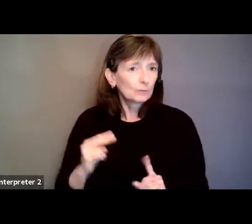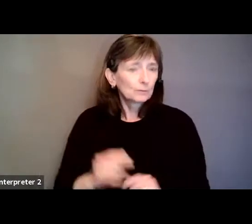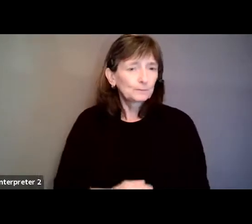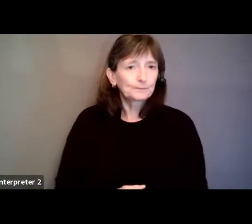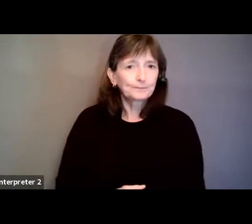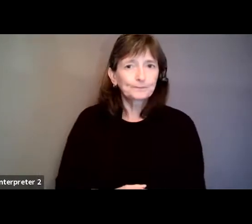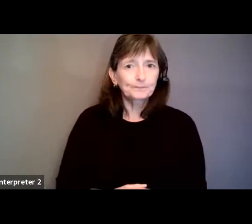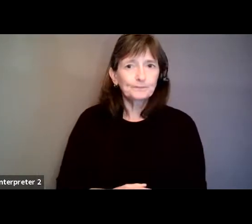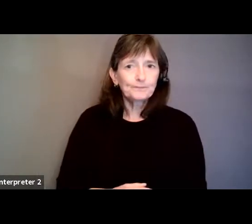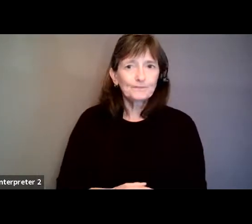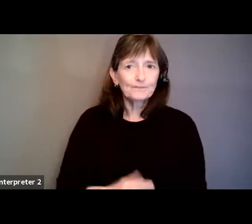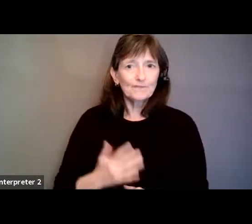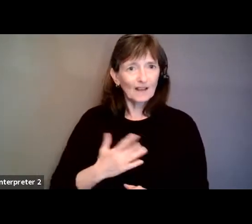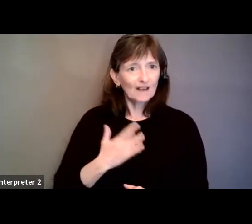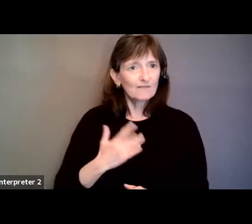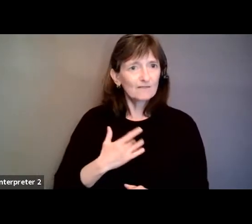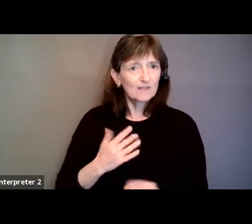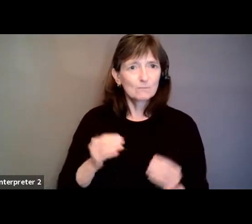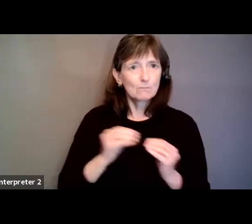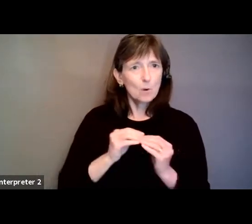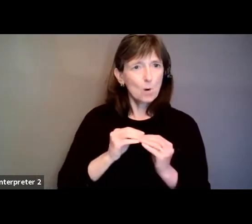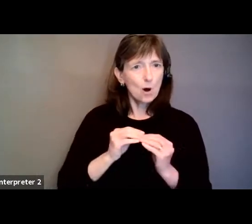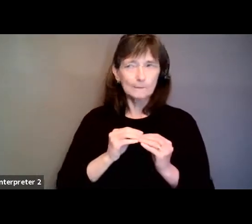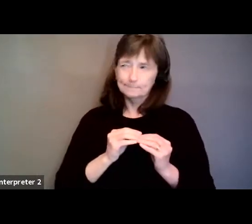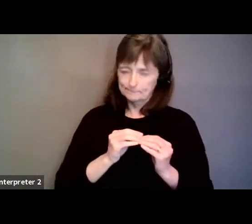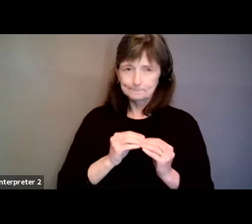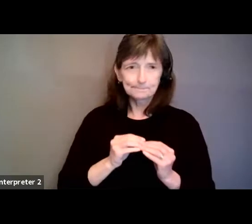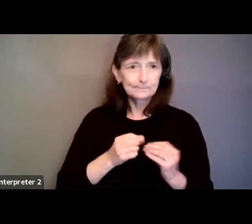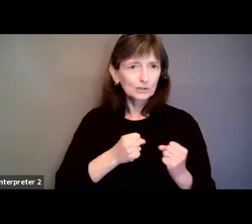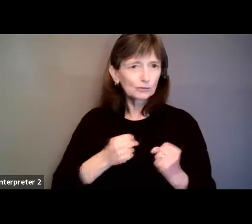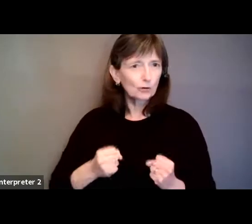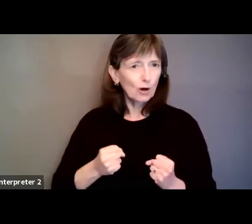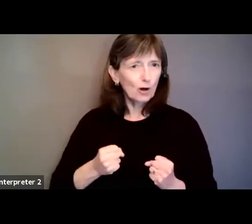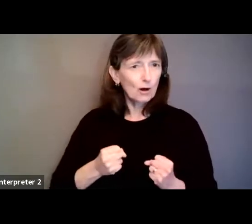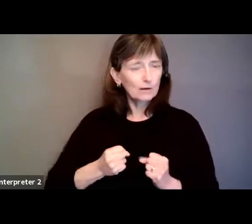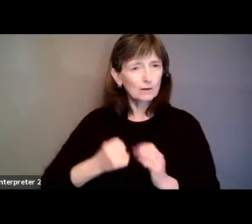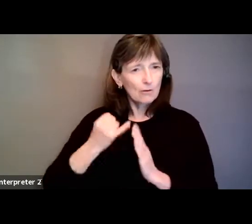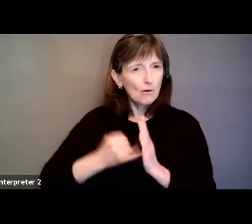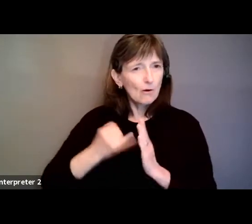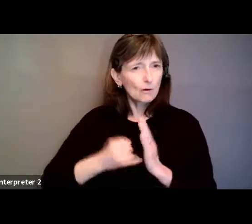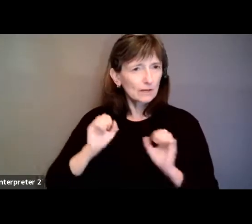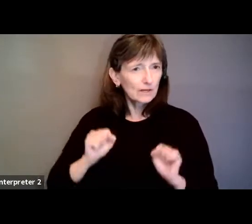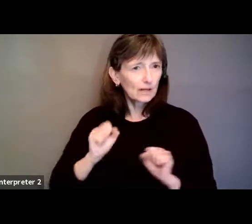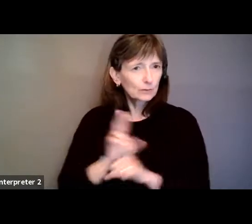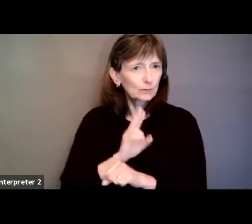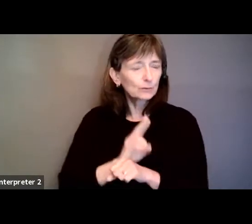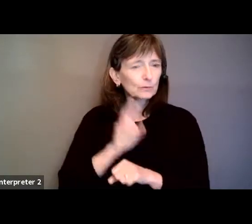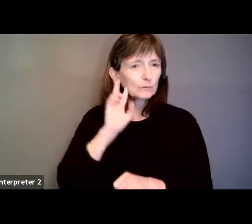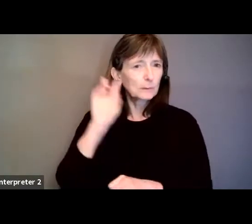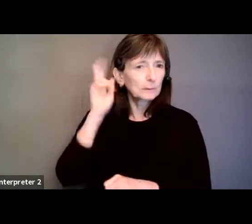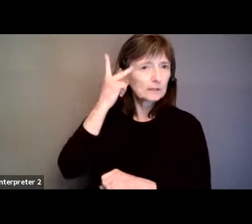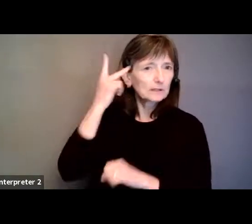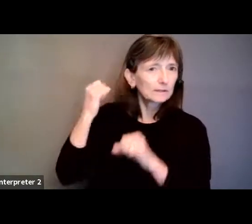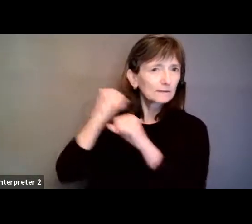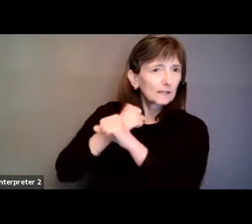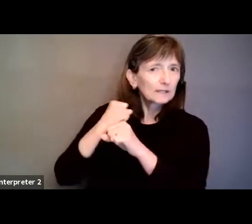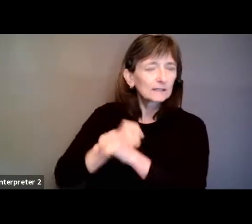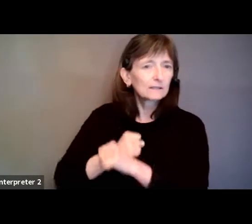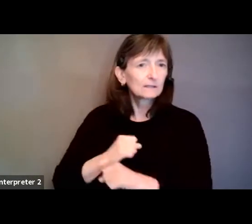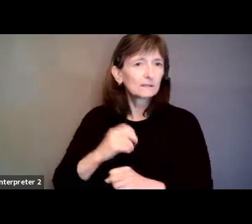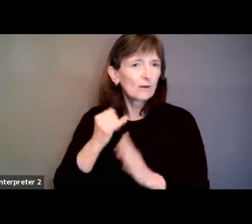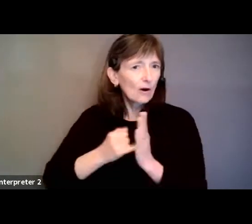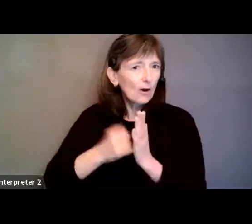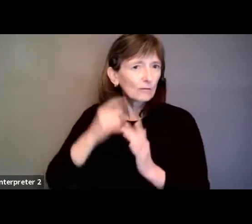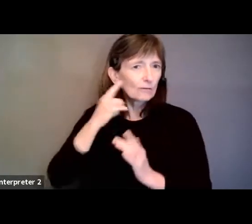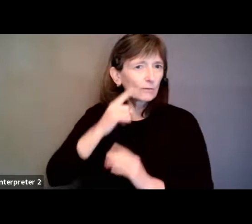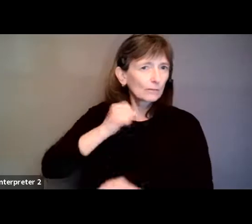made me feel more committed to art as a political tool, art as a tool of resistance, art as a way